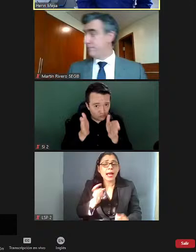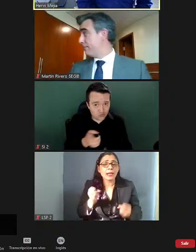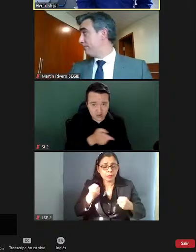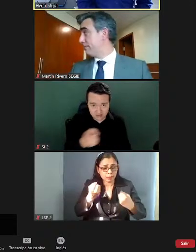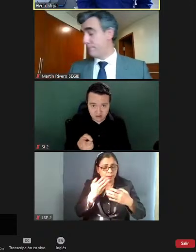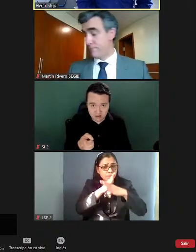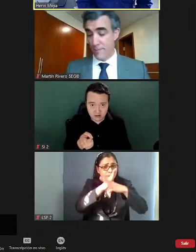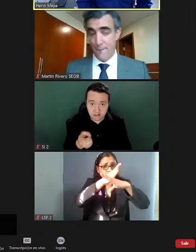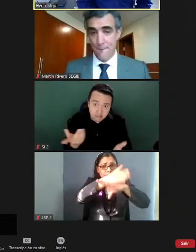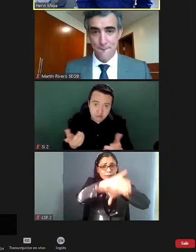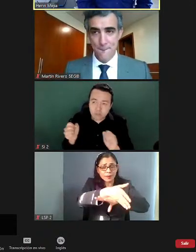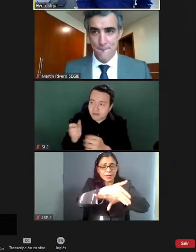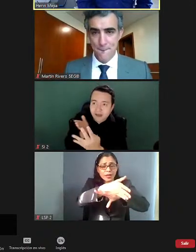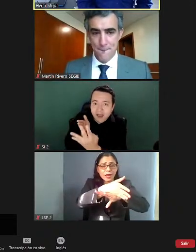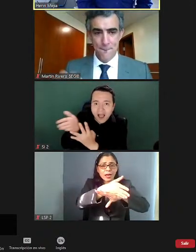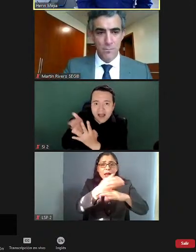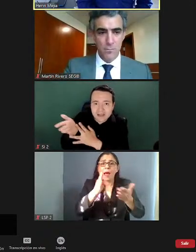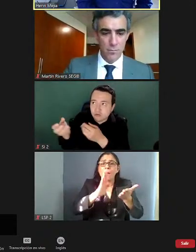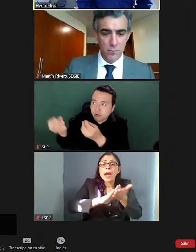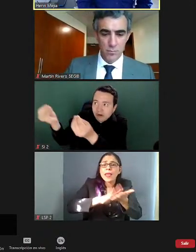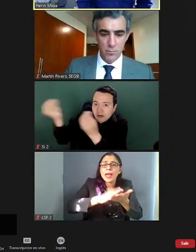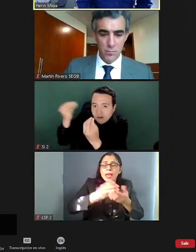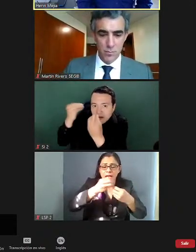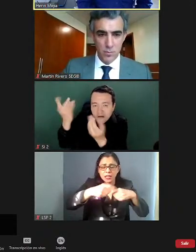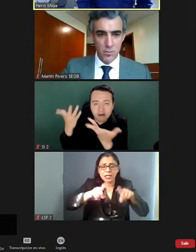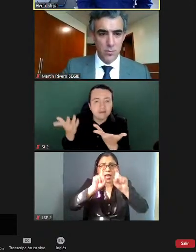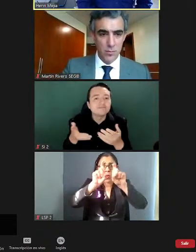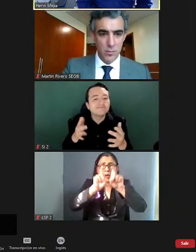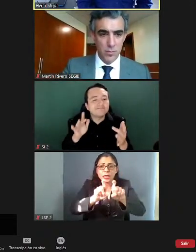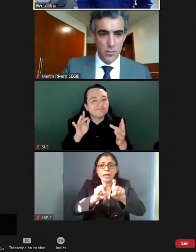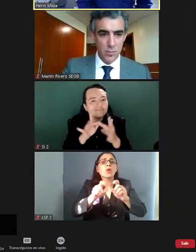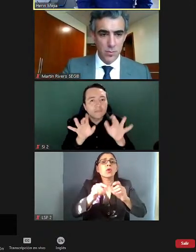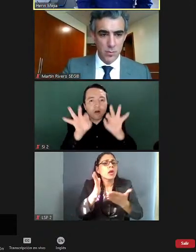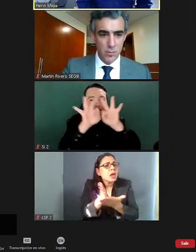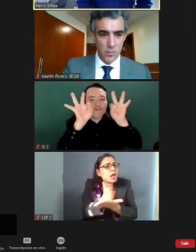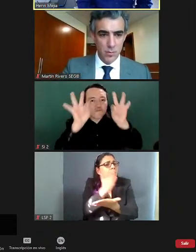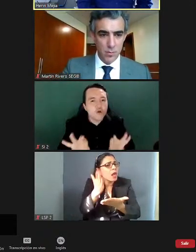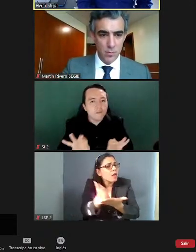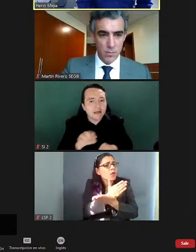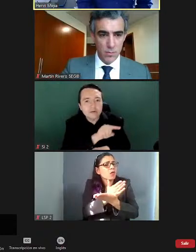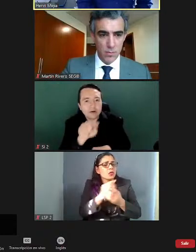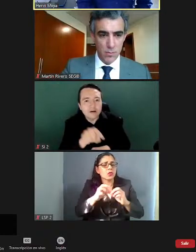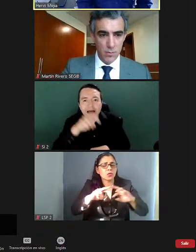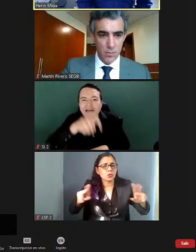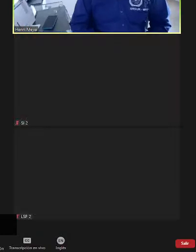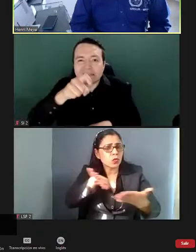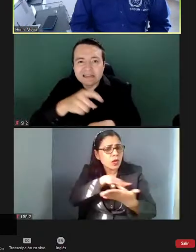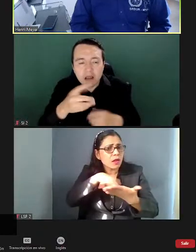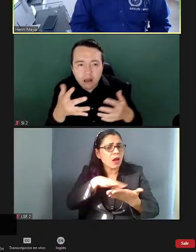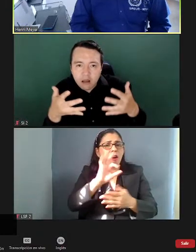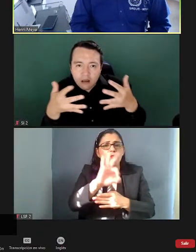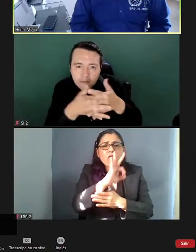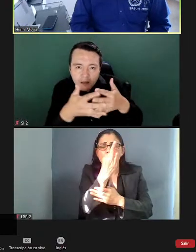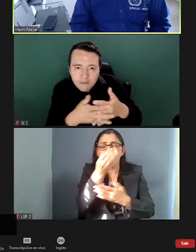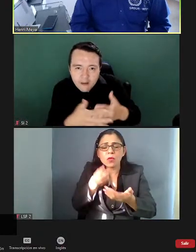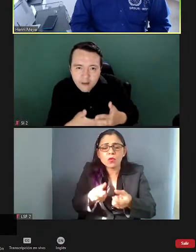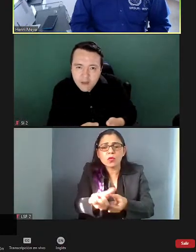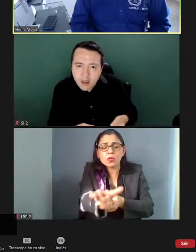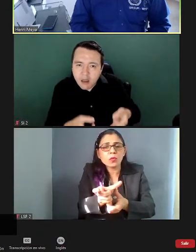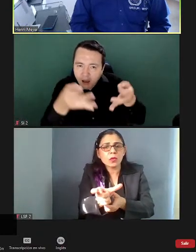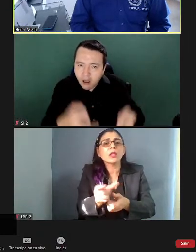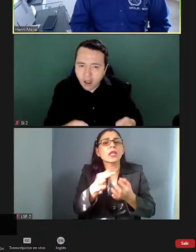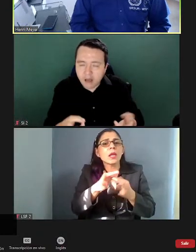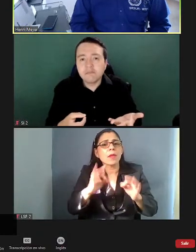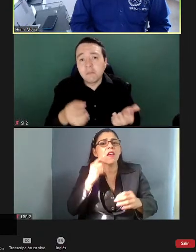will be able to access the education material in the formats and means that they need it for